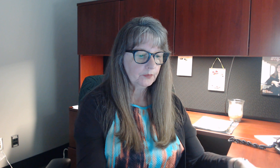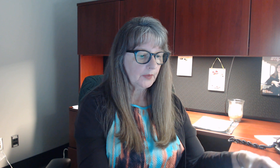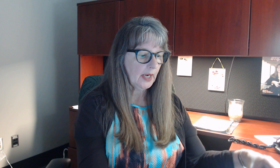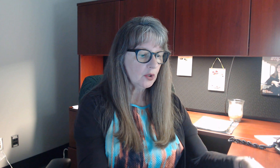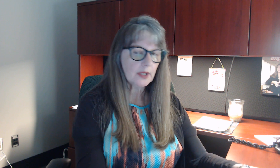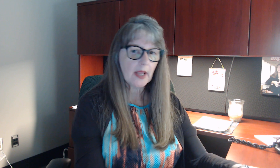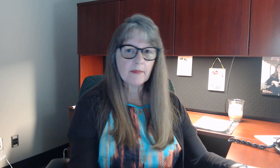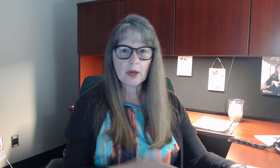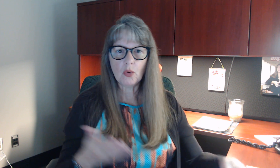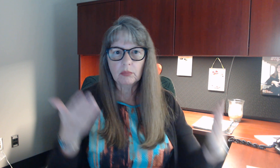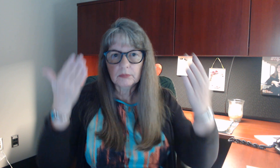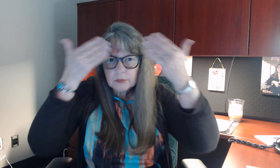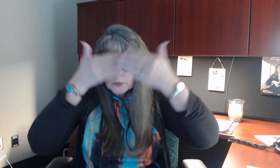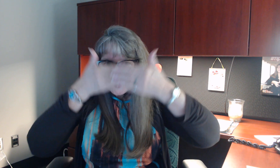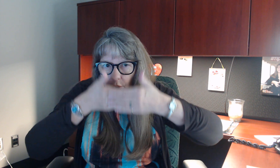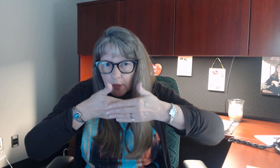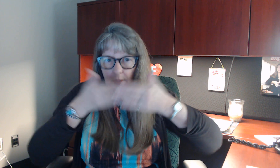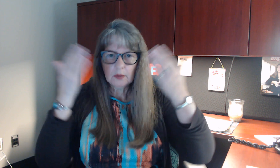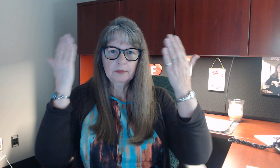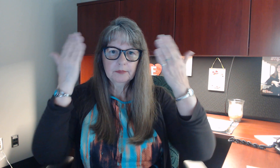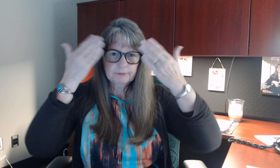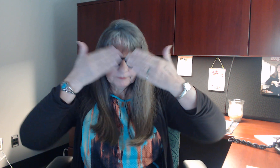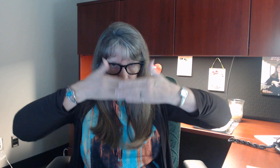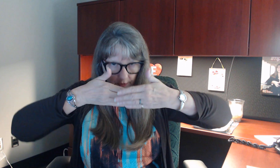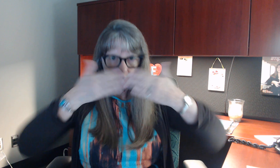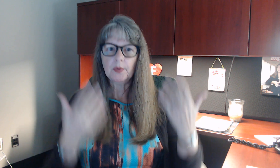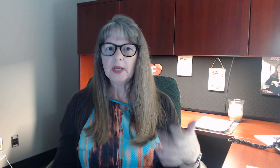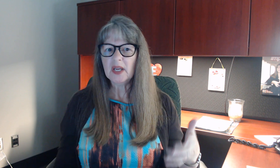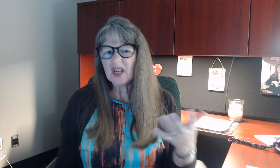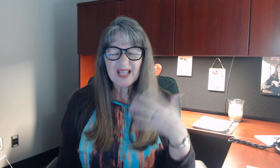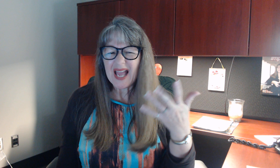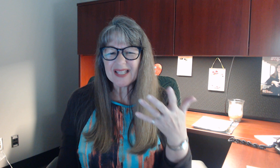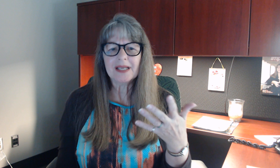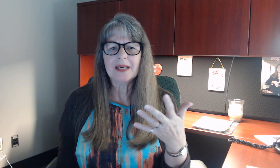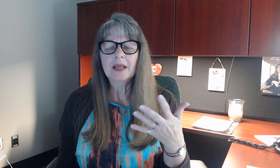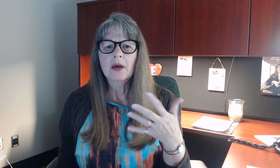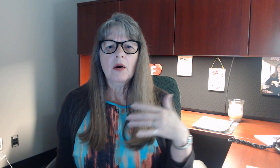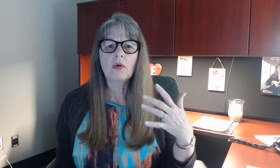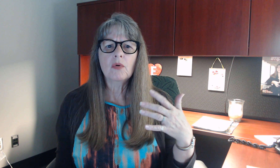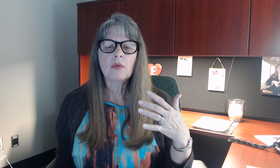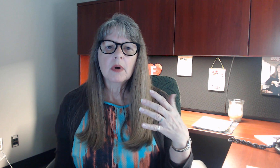I usually have my whole dark, because it has that whole